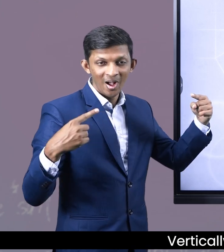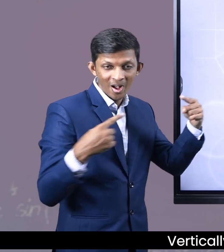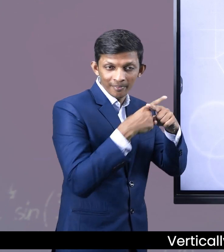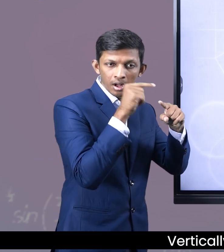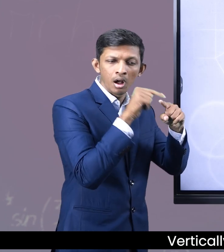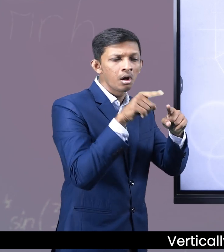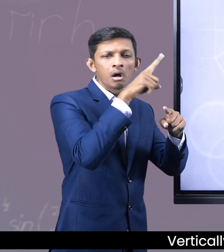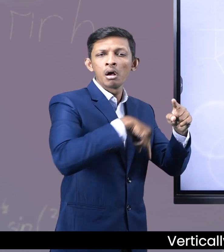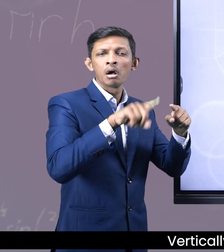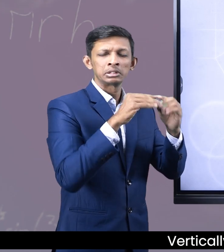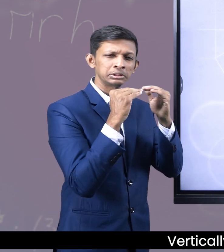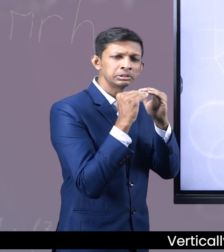Vertically opposite angles are equal.